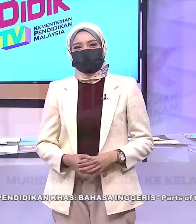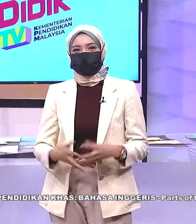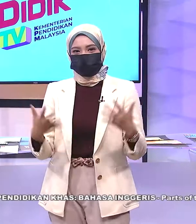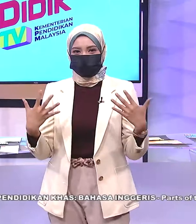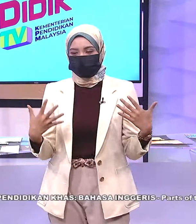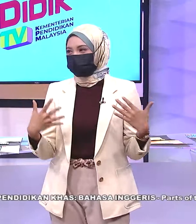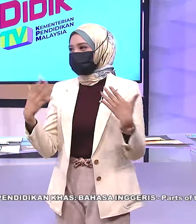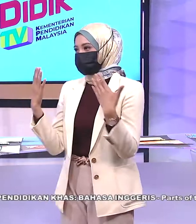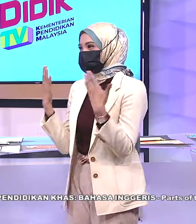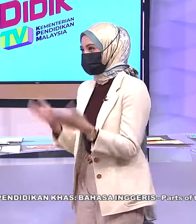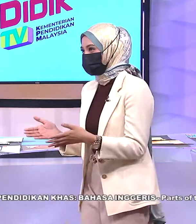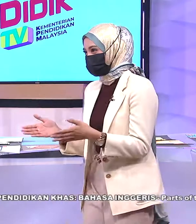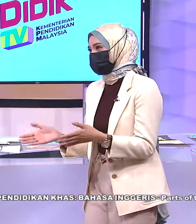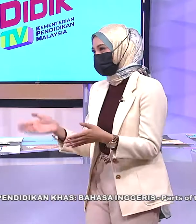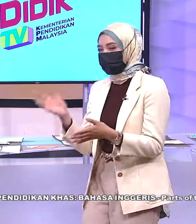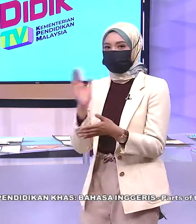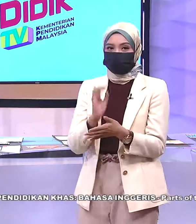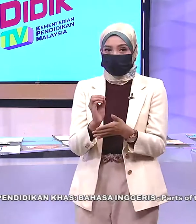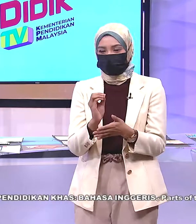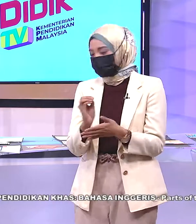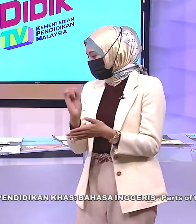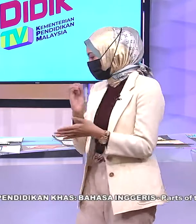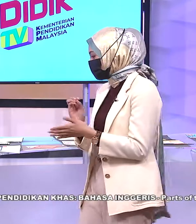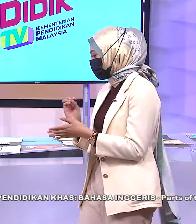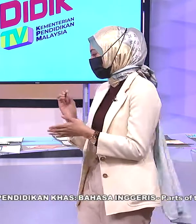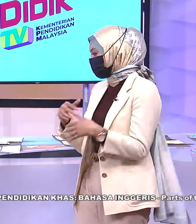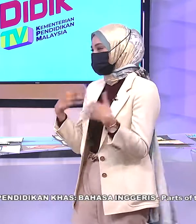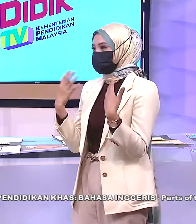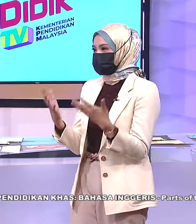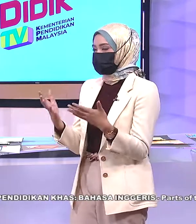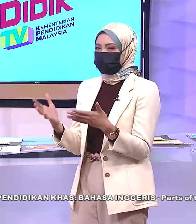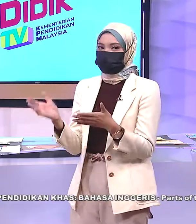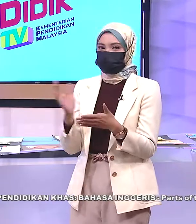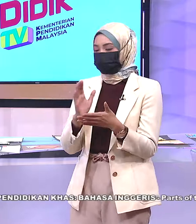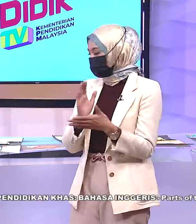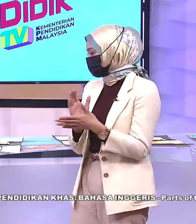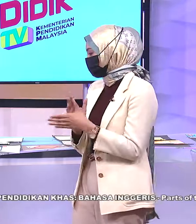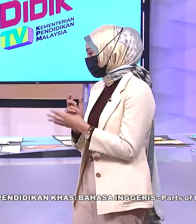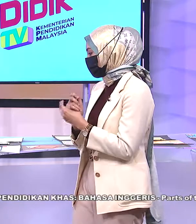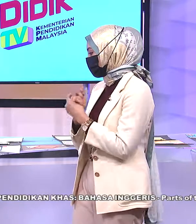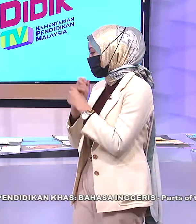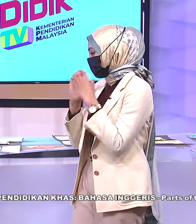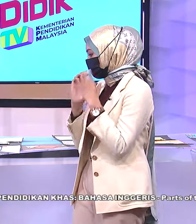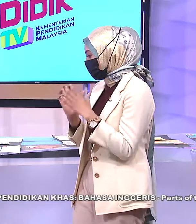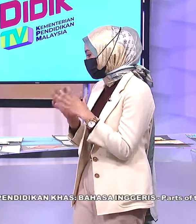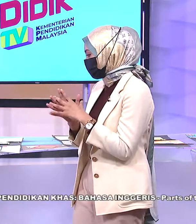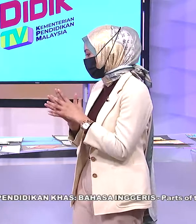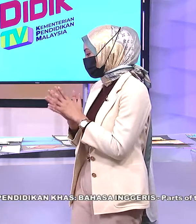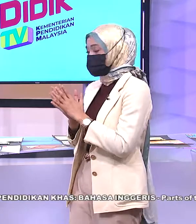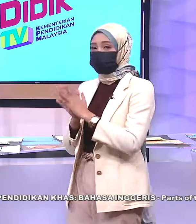Still with me, Teacher Shamila, and again, the reason why Teacher Shamila shall not wearing the mask because special